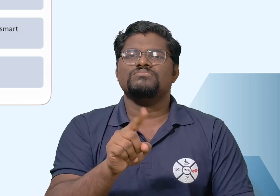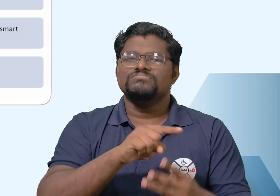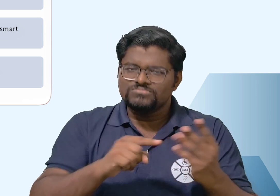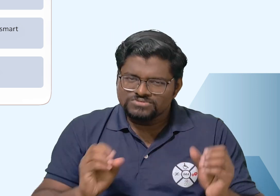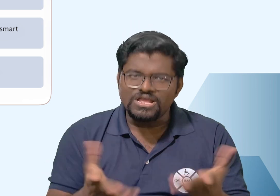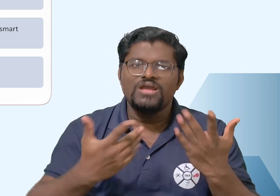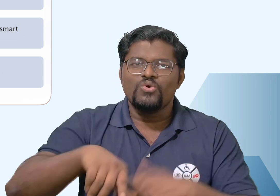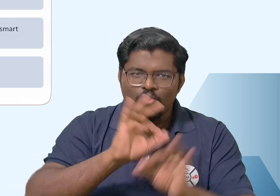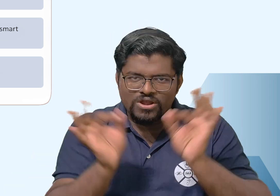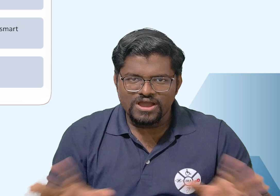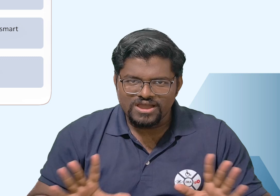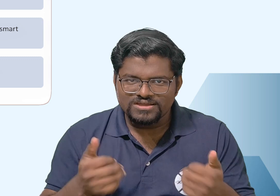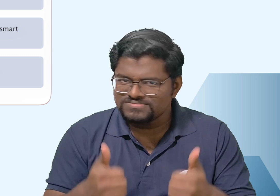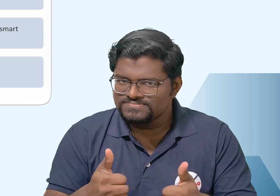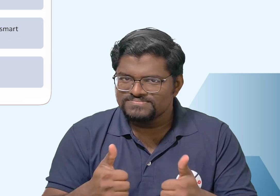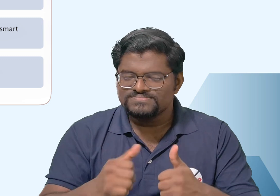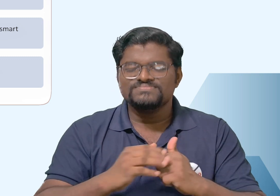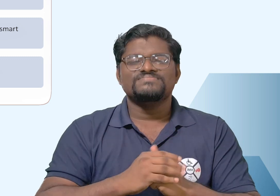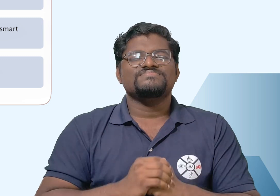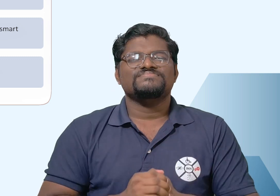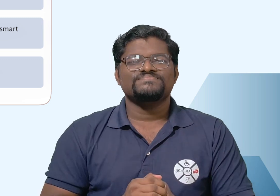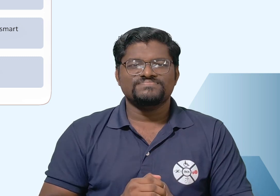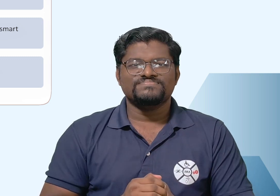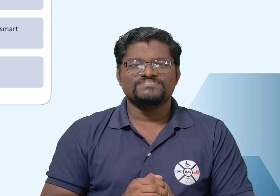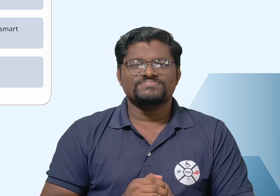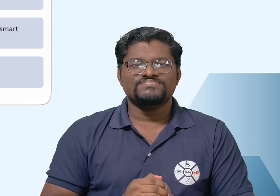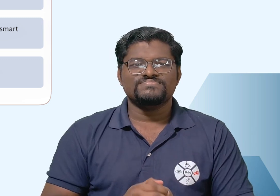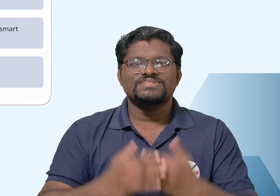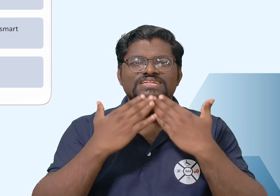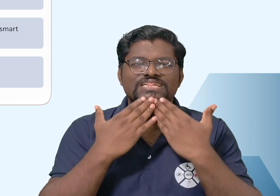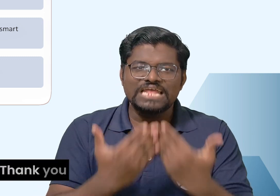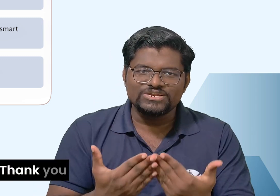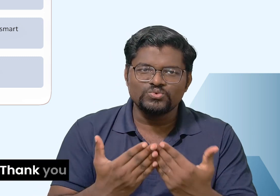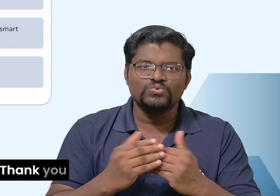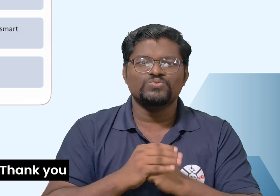Thank you.